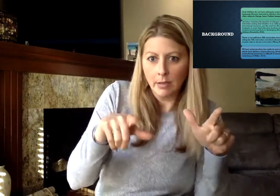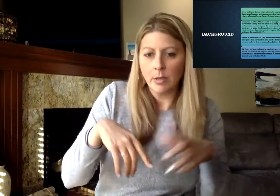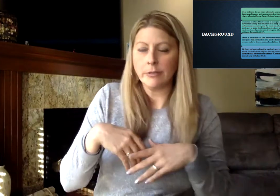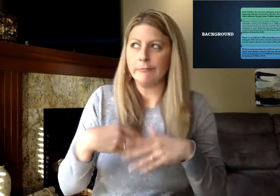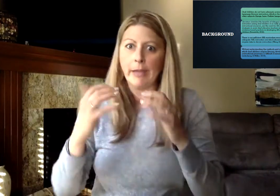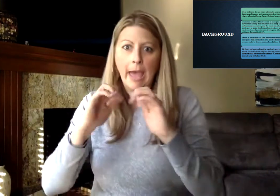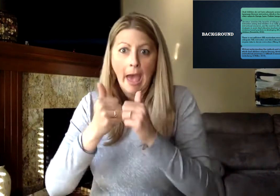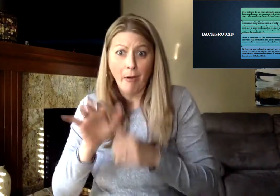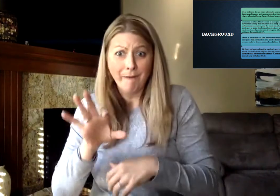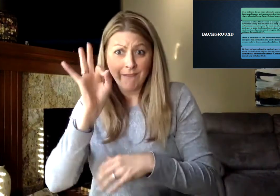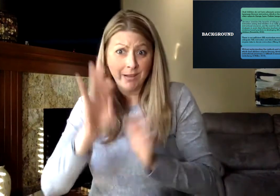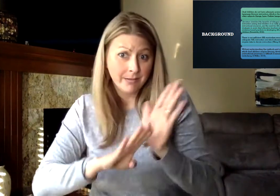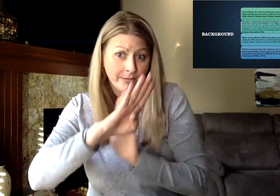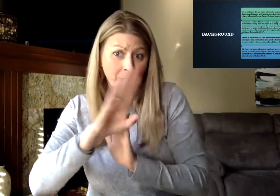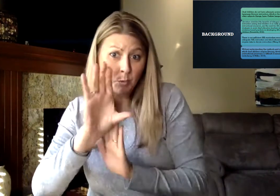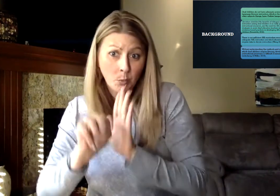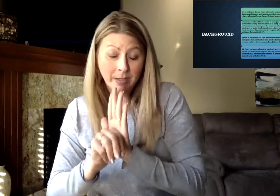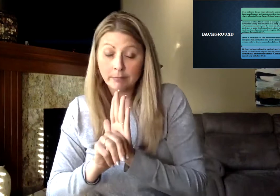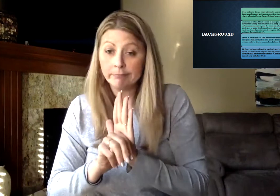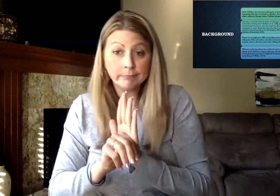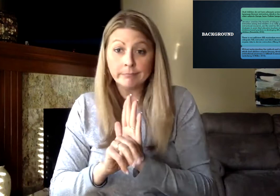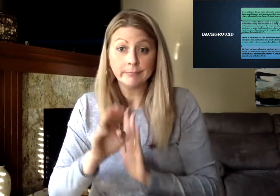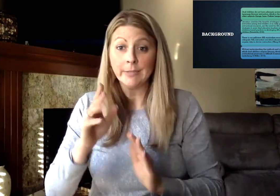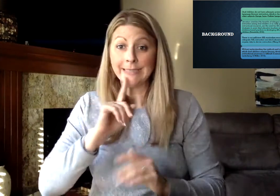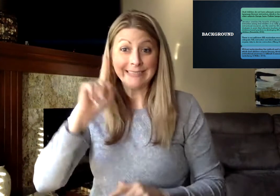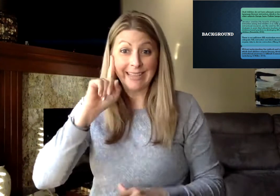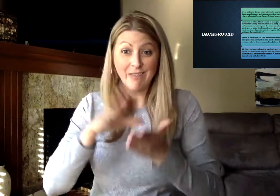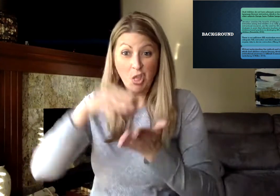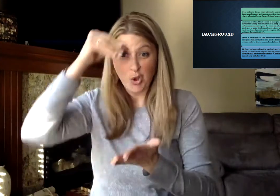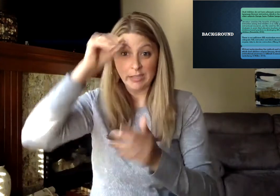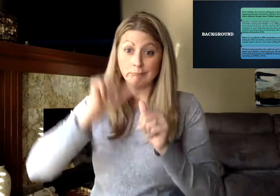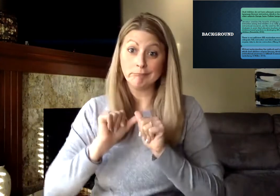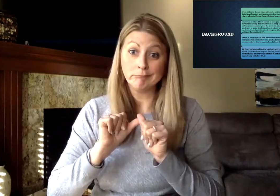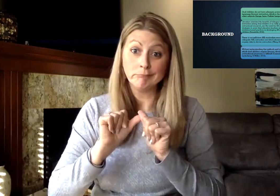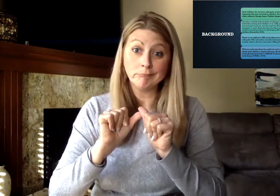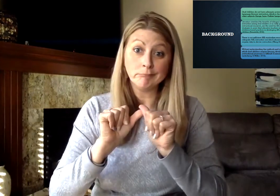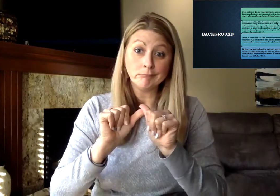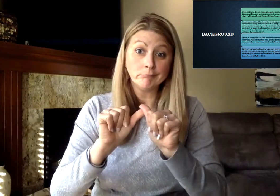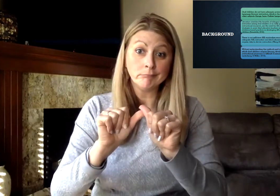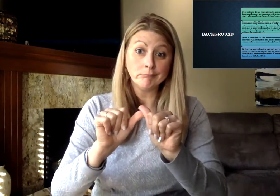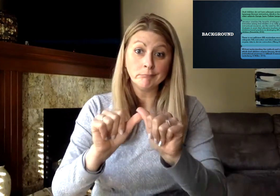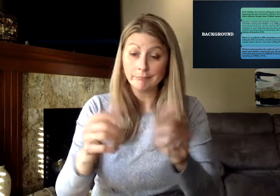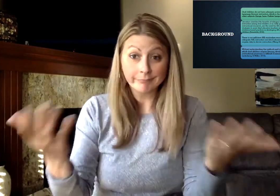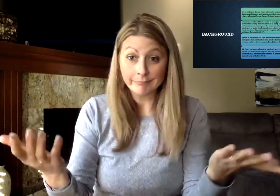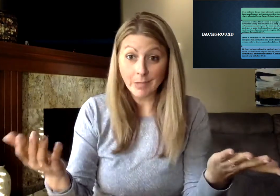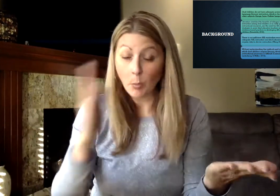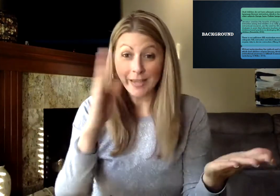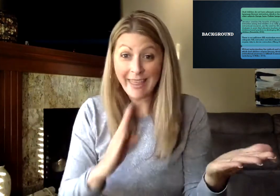deaf children can access language or how to find and develop ASL curriculum, the deaf, they'll never develop. It'll stay the